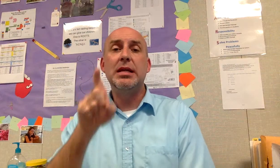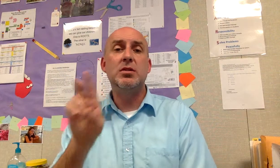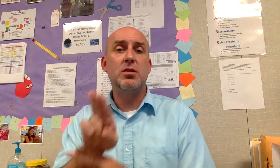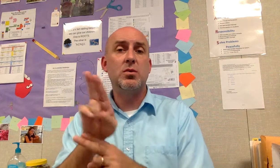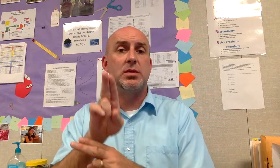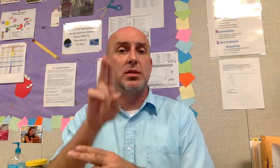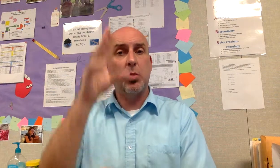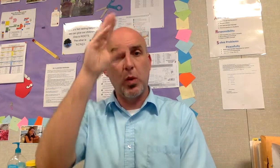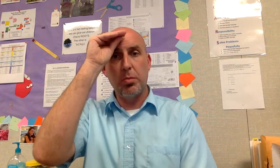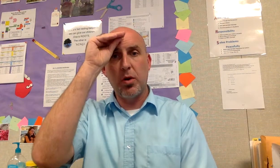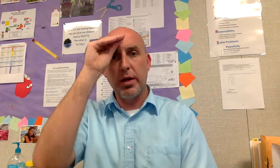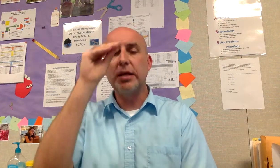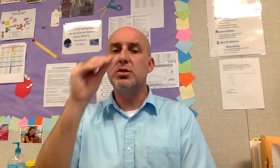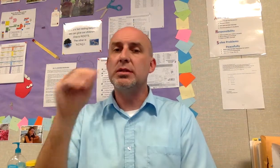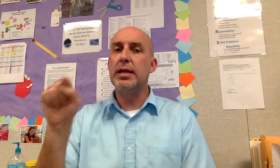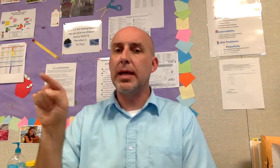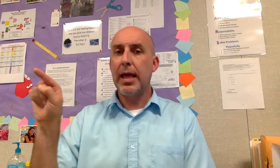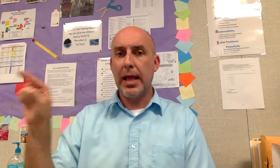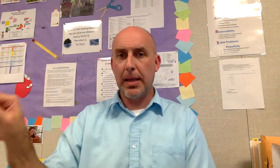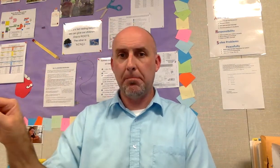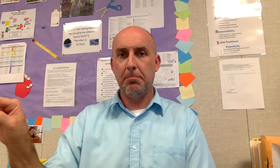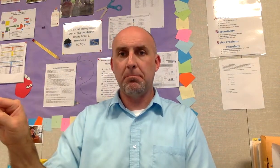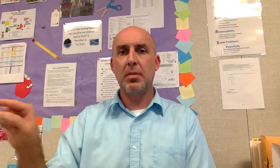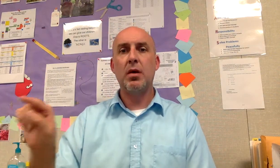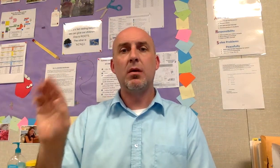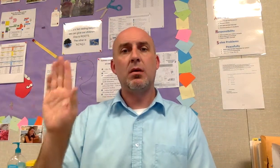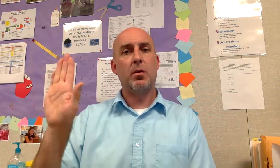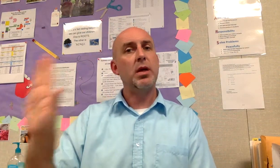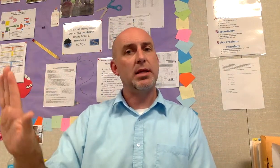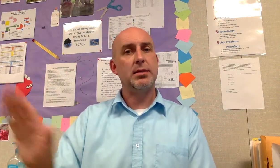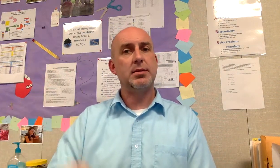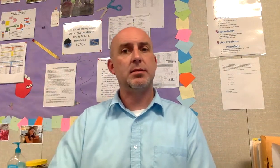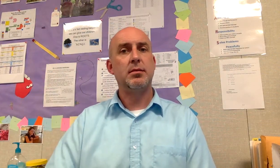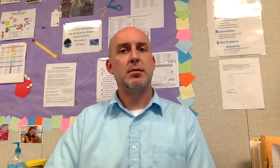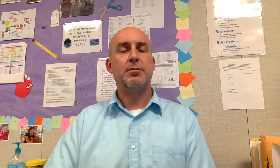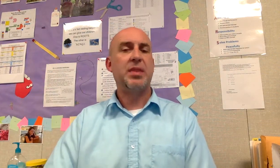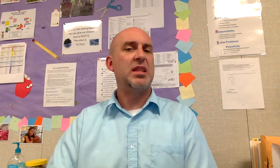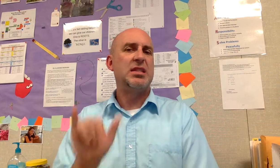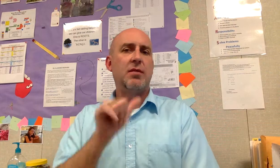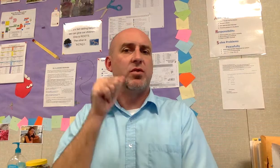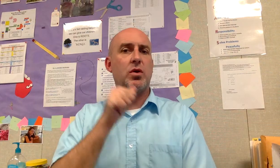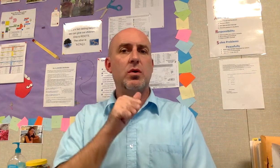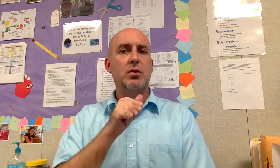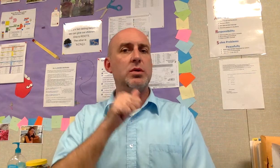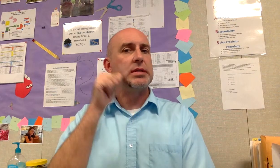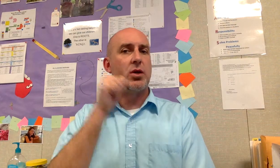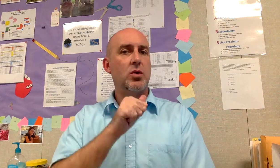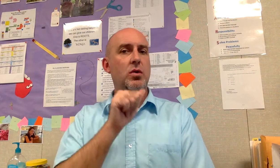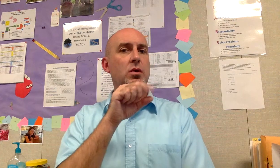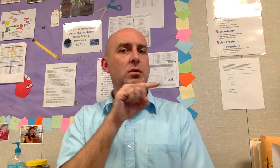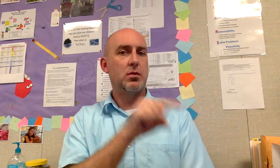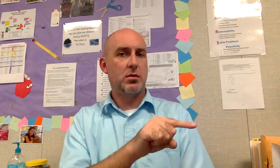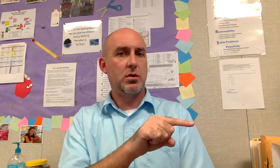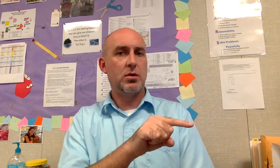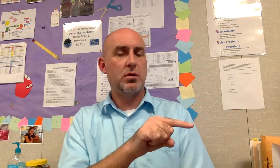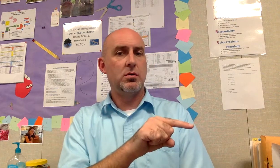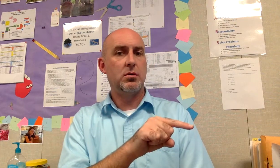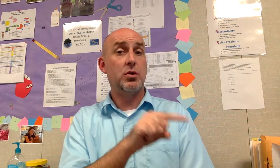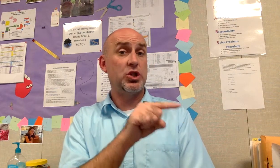to use the boy part. I can just say him or his. And the same for girl. You can say girl, her,